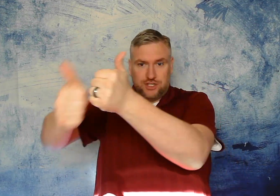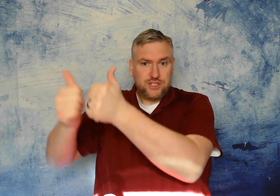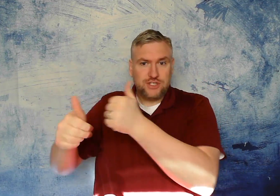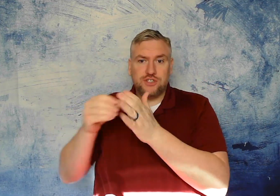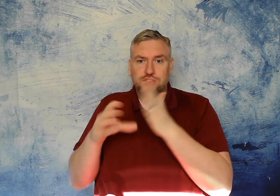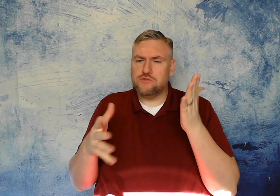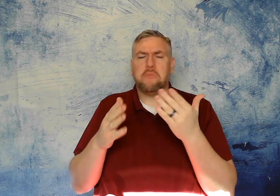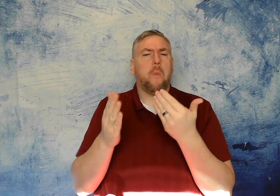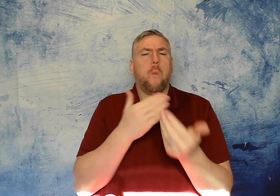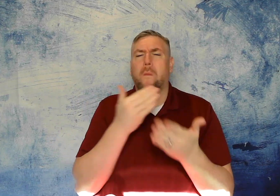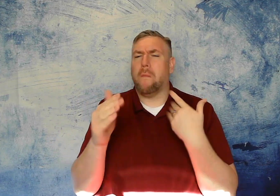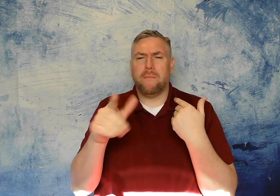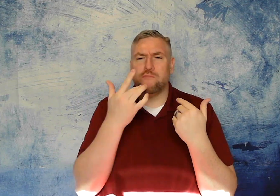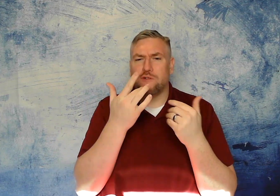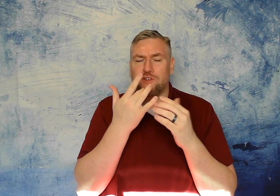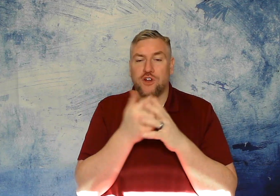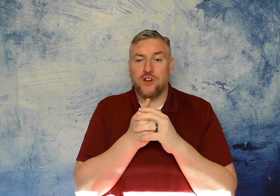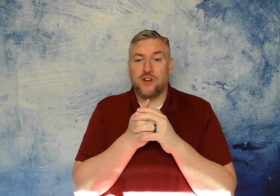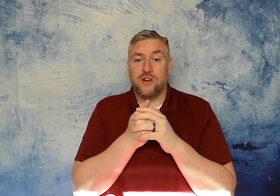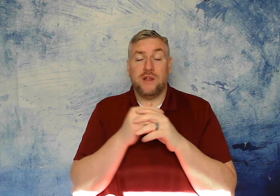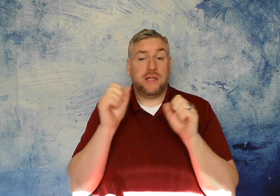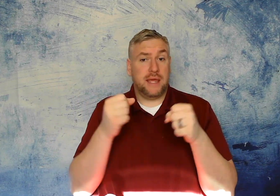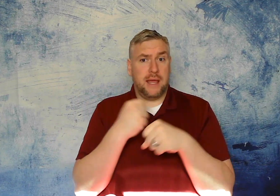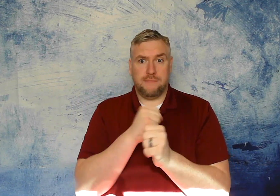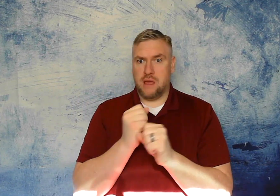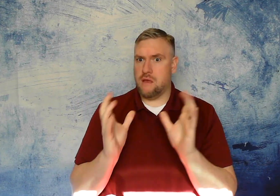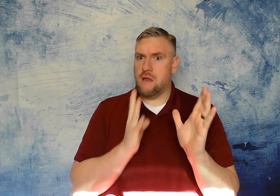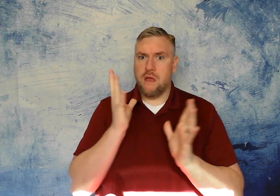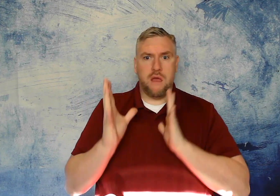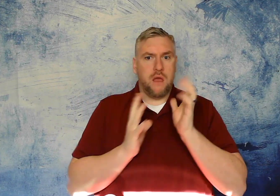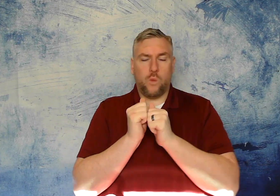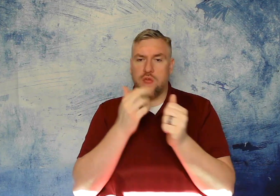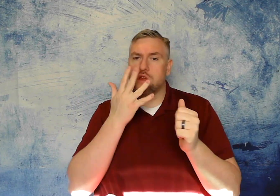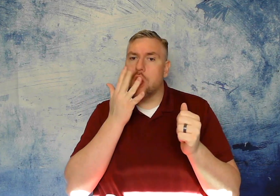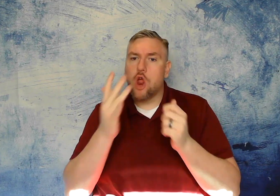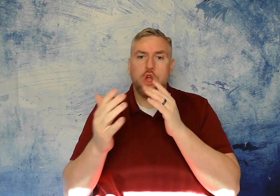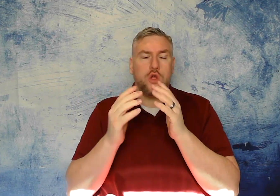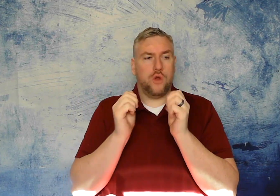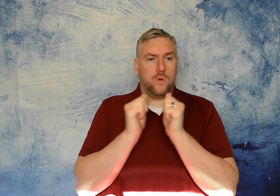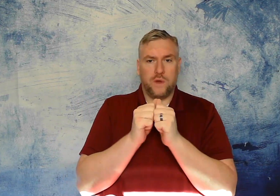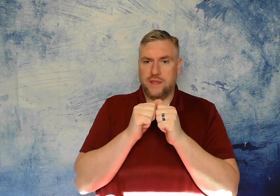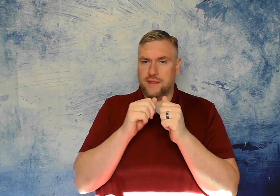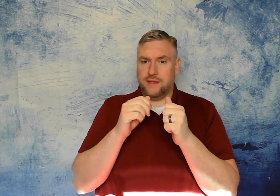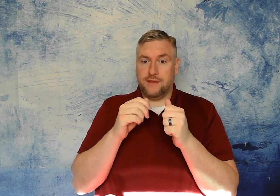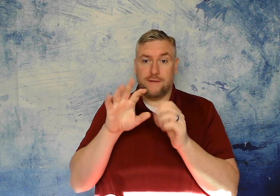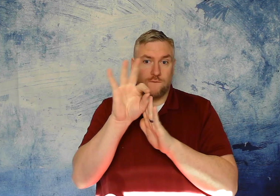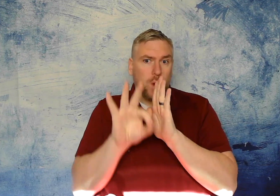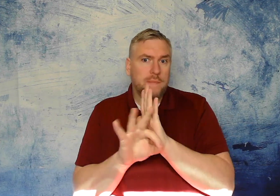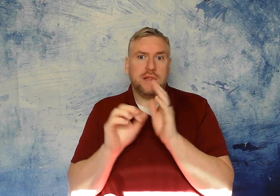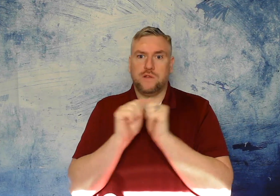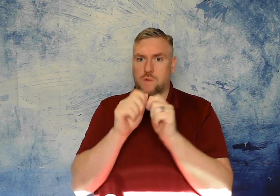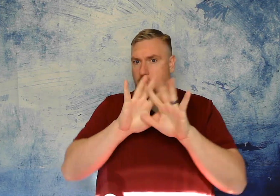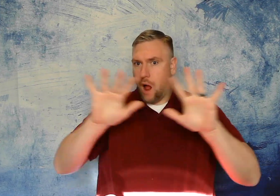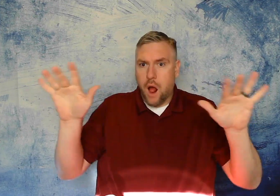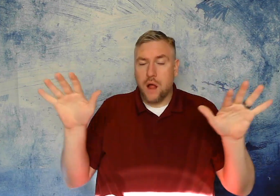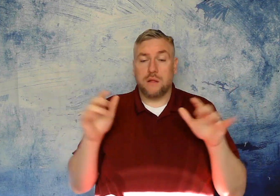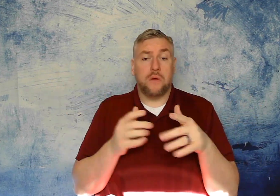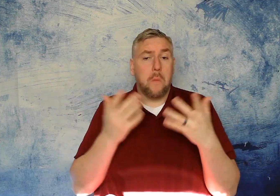spreadsheet for each student. It really doesn't matter. Your preference. You can make it as fancy with colors, with formulas, with all kinds